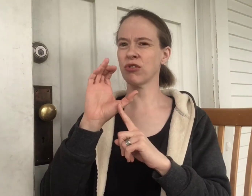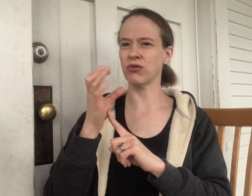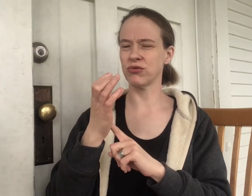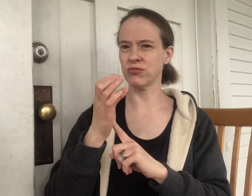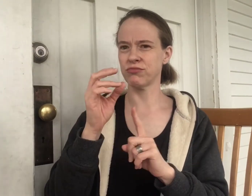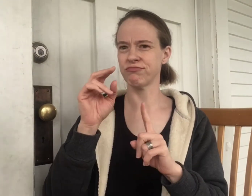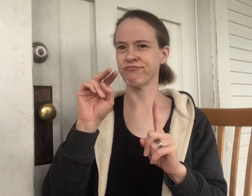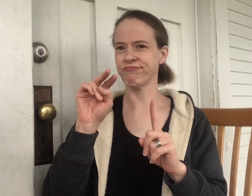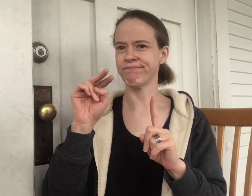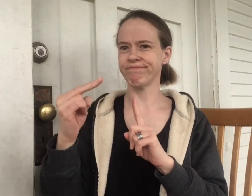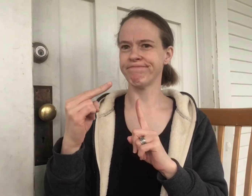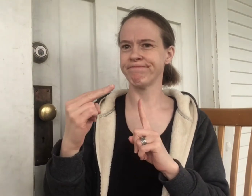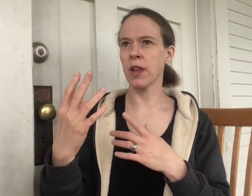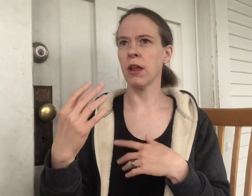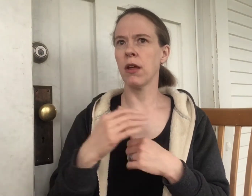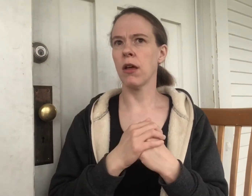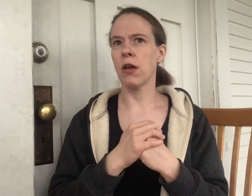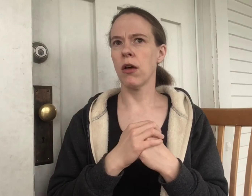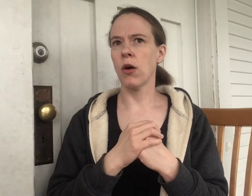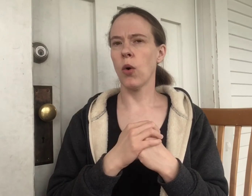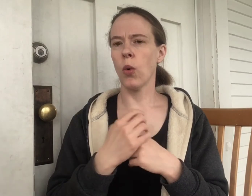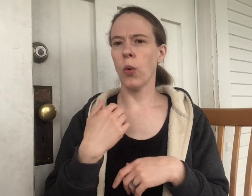today, cultural perceptions.